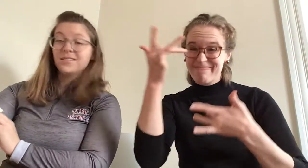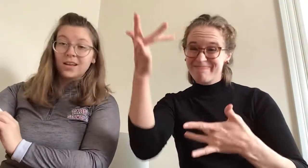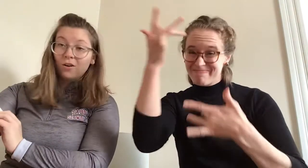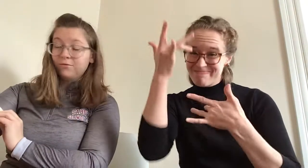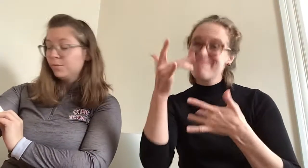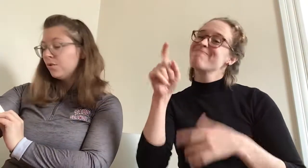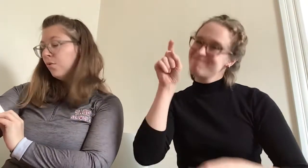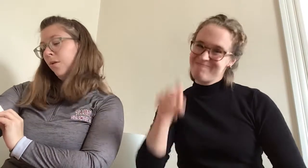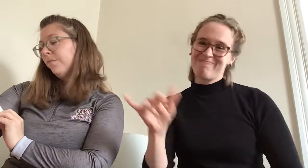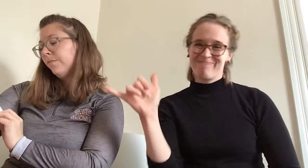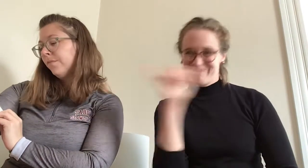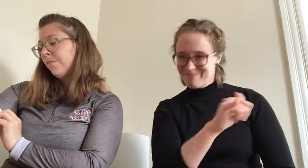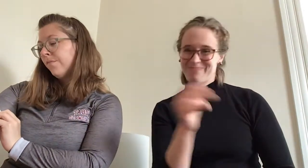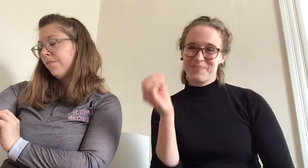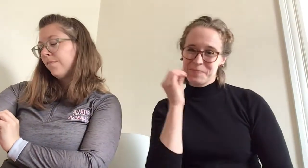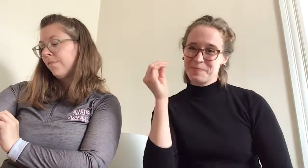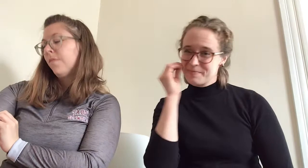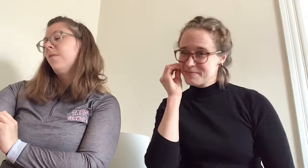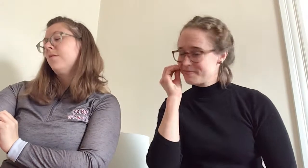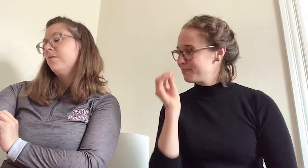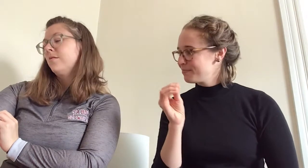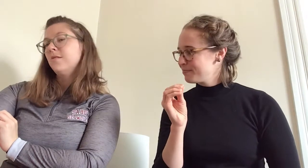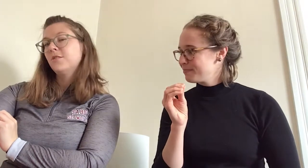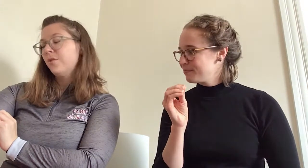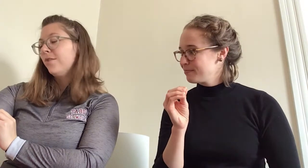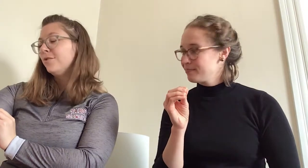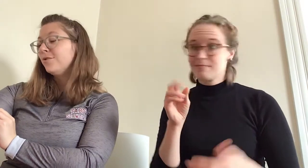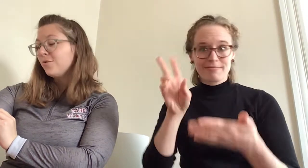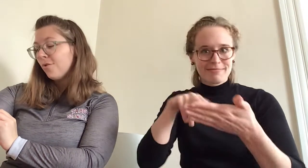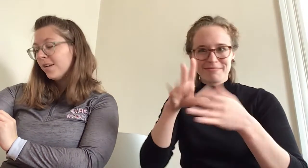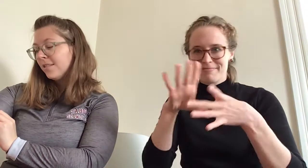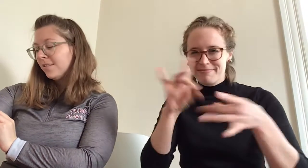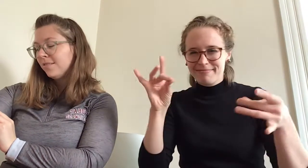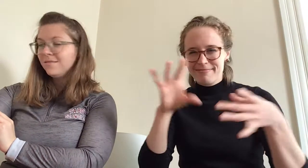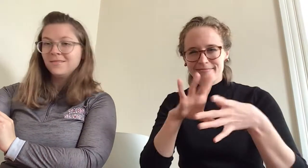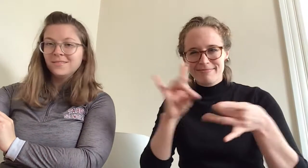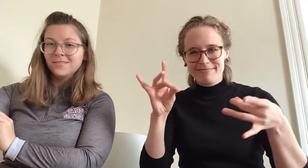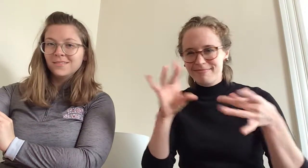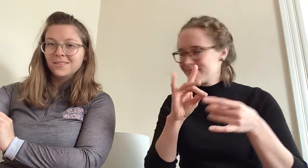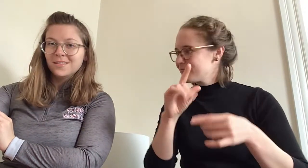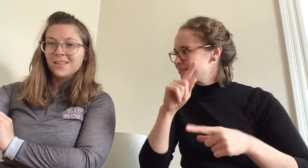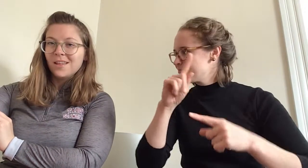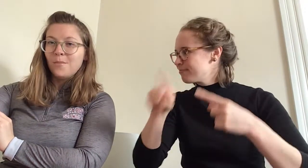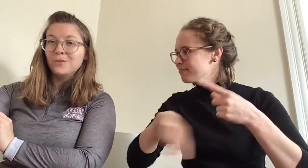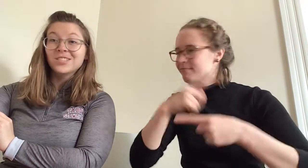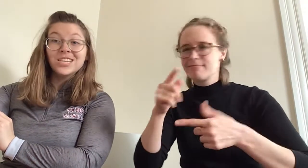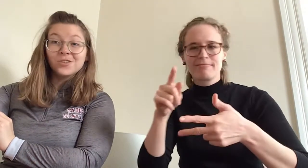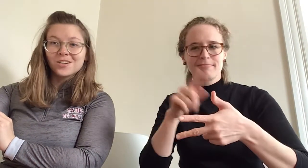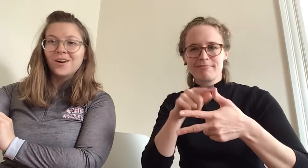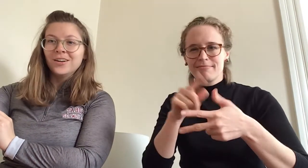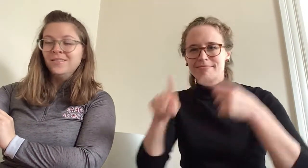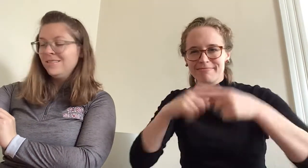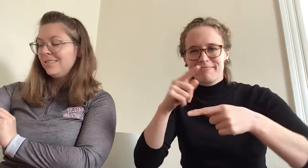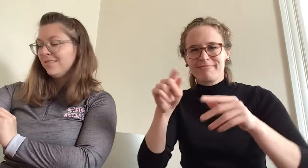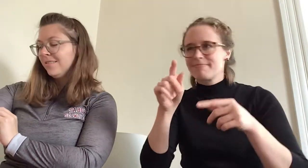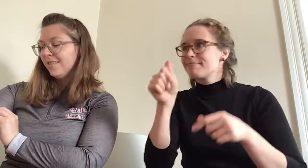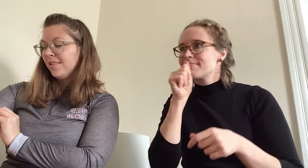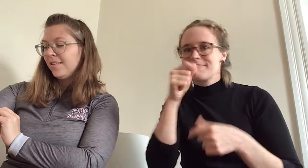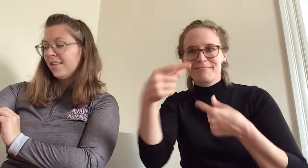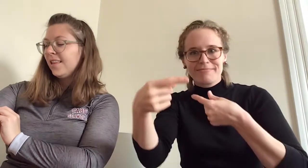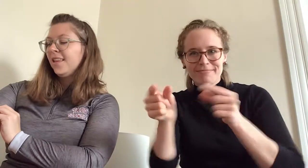He had to stay home from school. So he read stories about secret